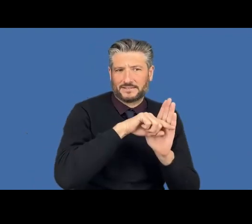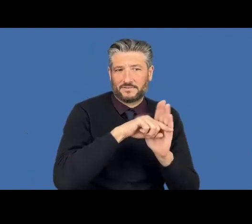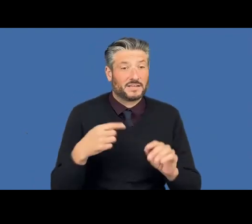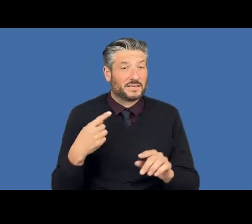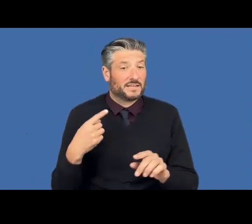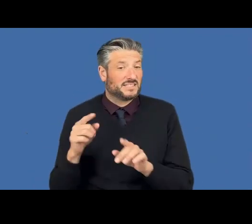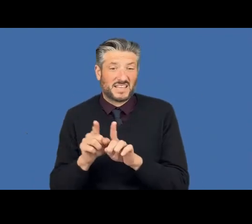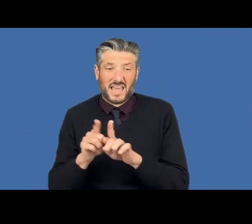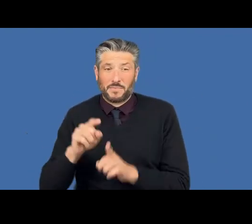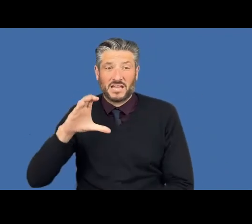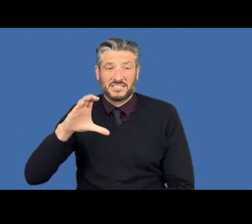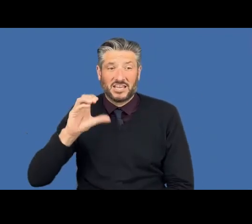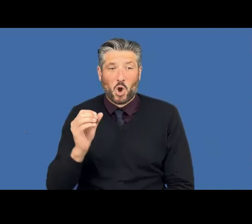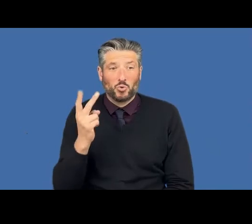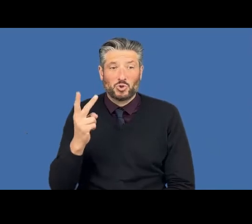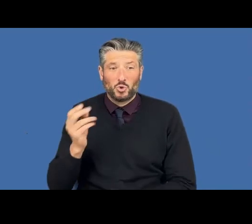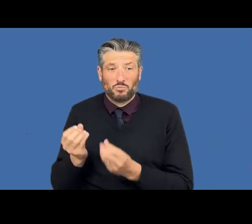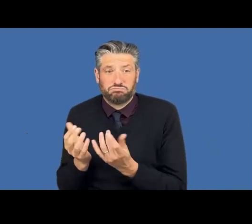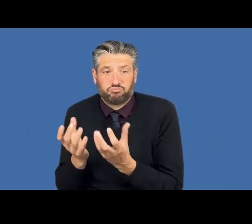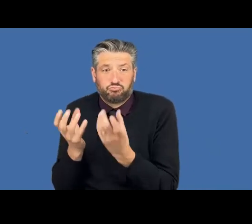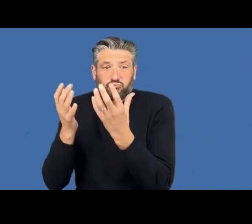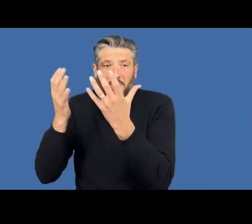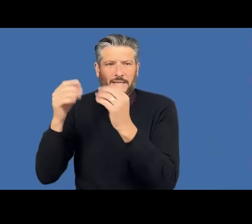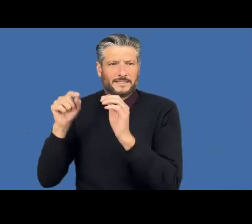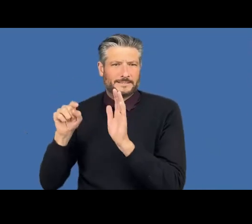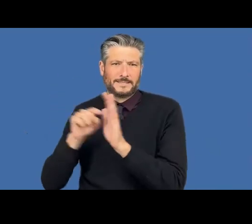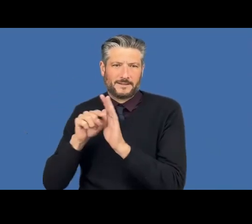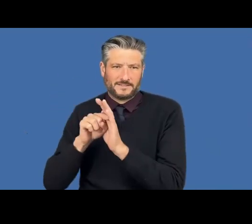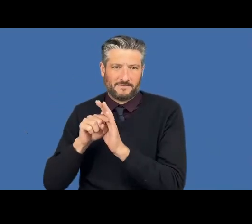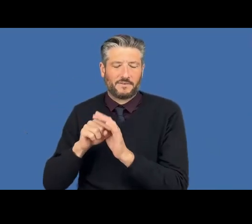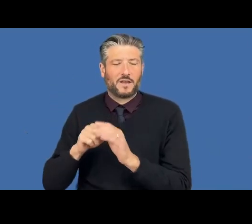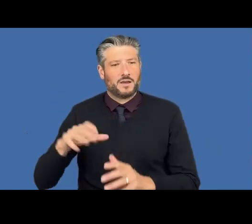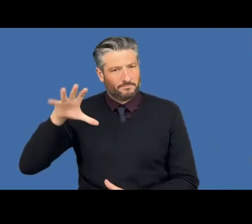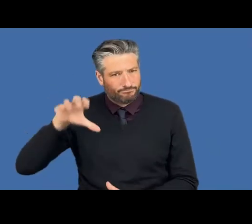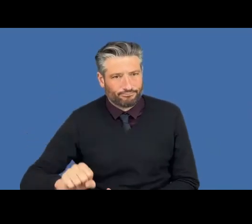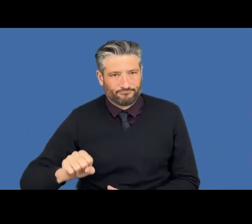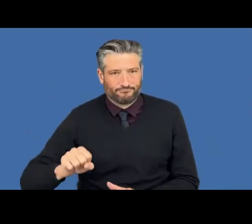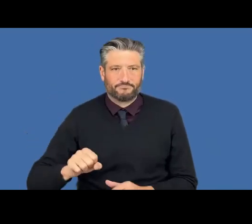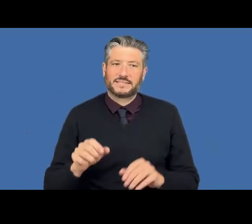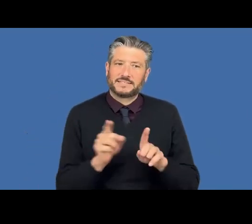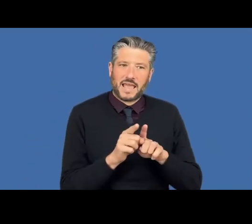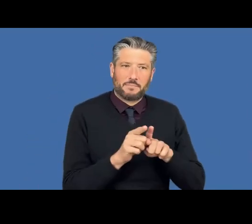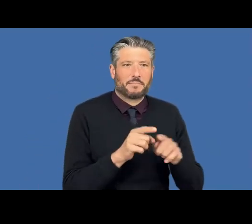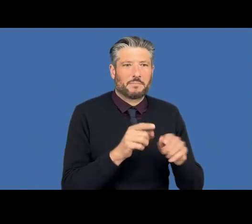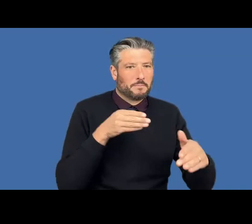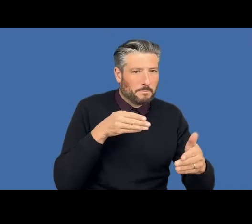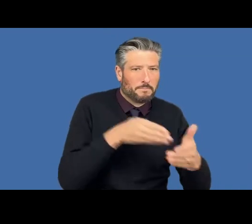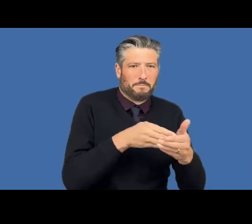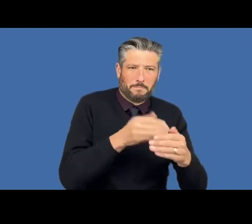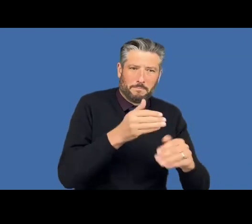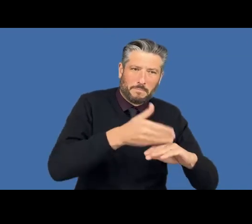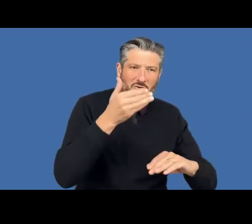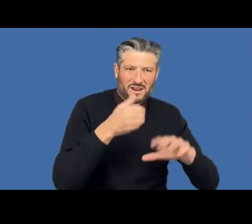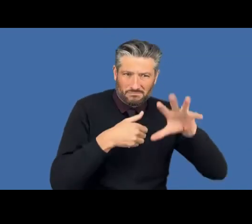produce goods and services, and we all plan to do this. And it's through not thinking about accessibility, not taking that inclusive